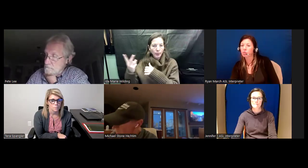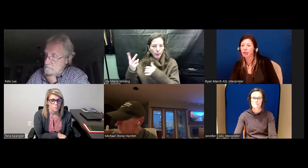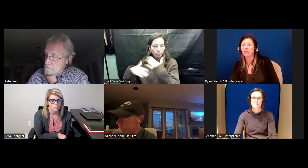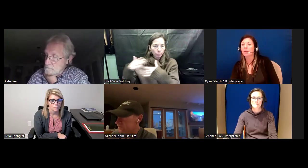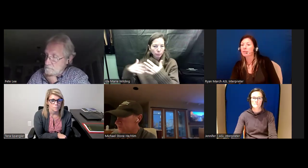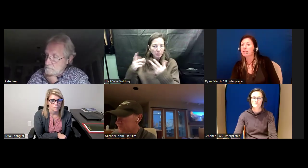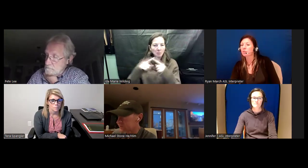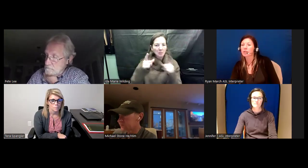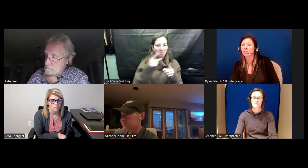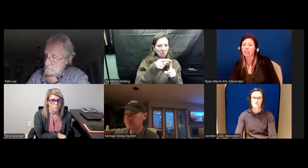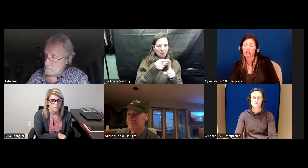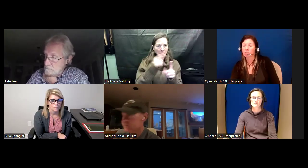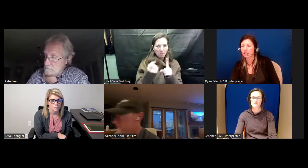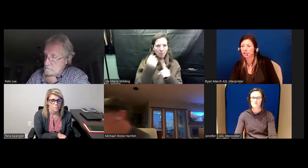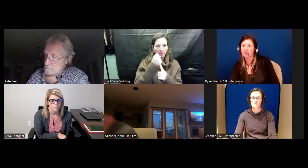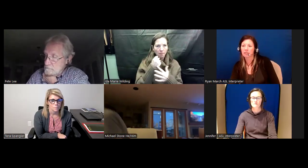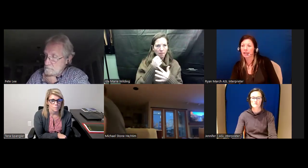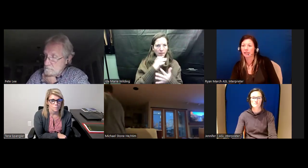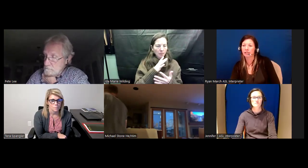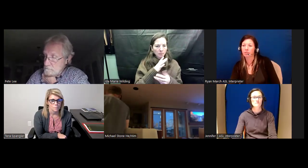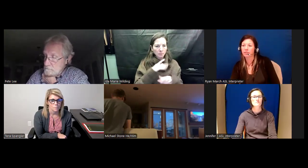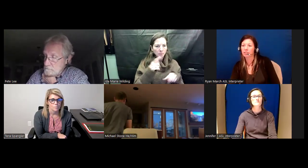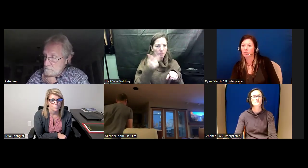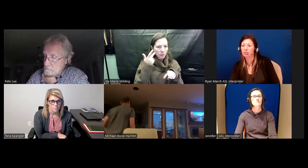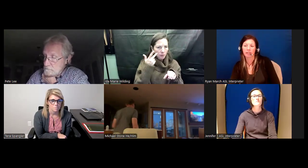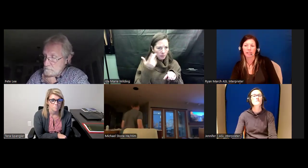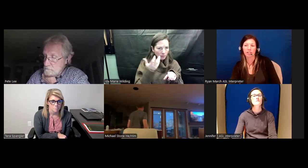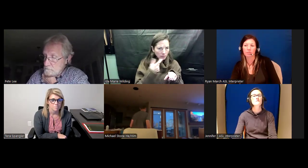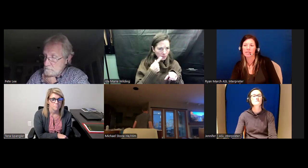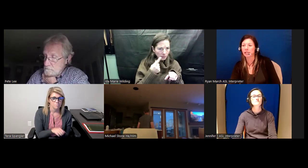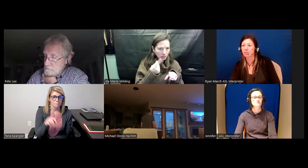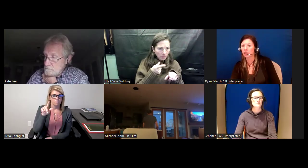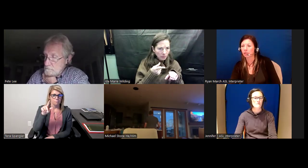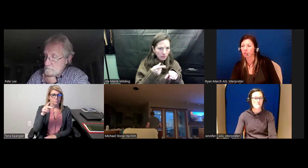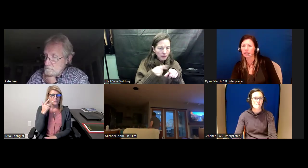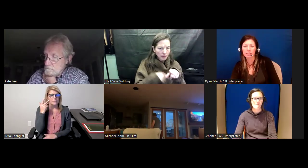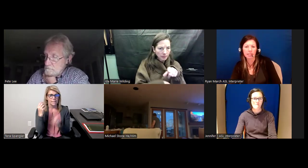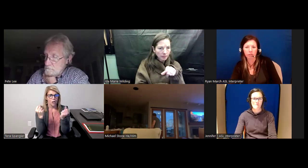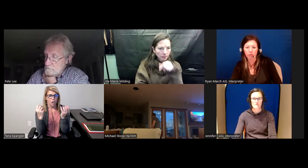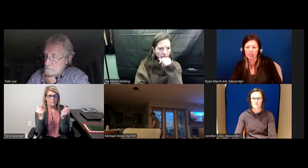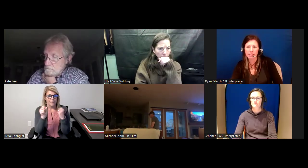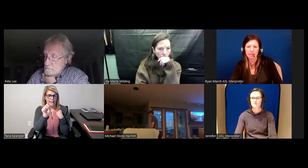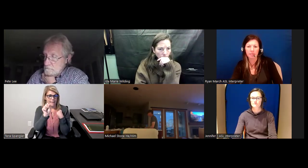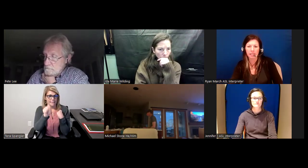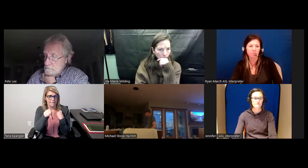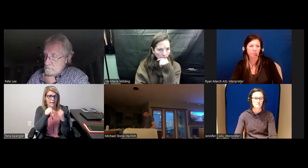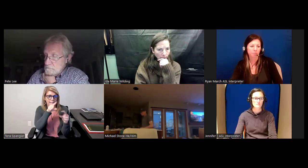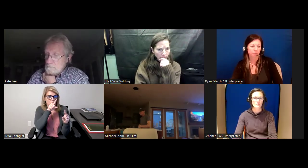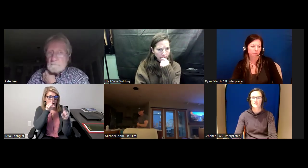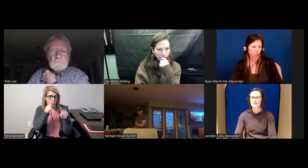is one, because we already started that in the previous one. So I think that should be high up on the priority list. Tara, were you going to say